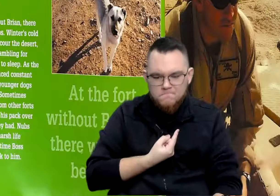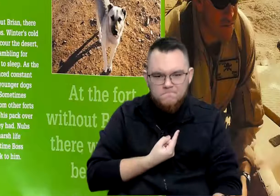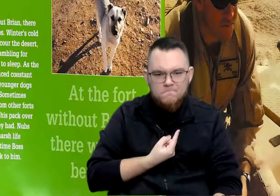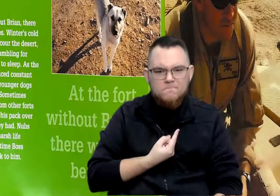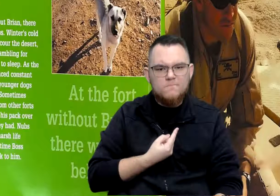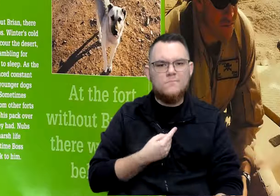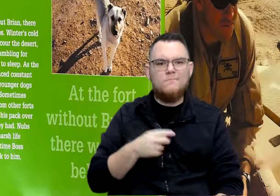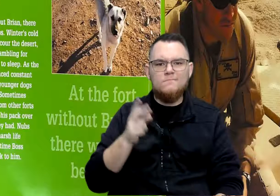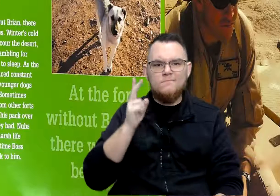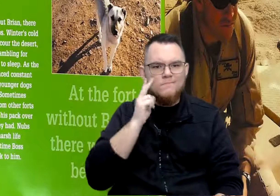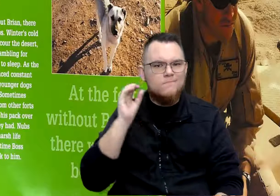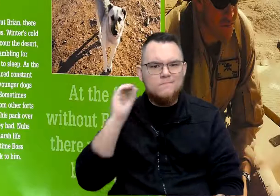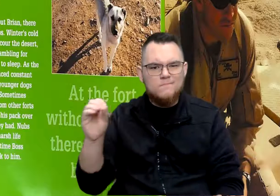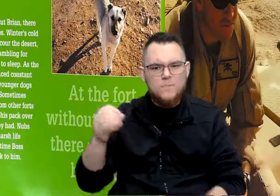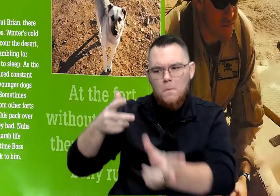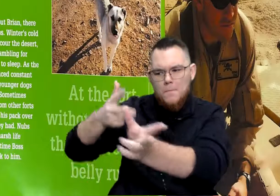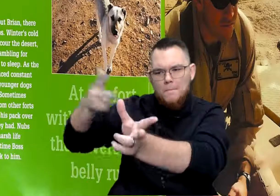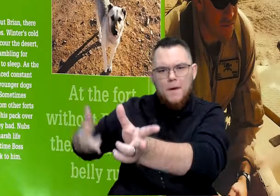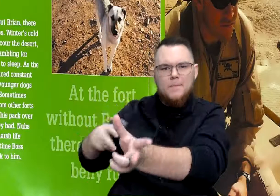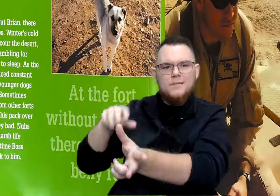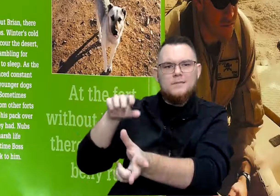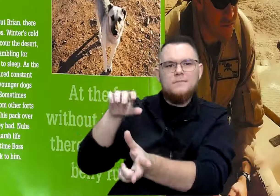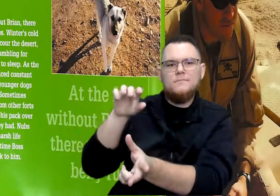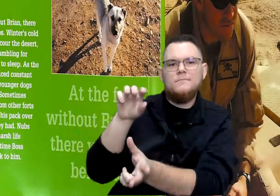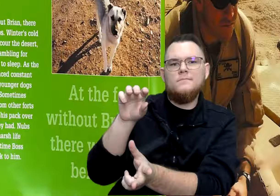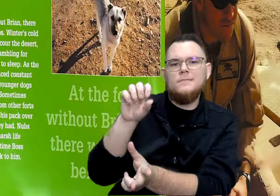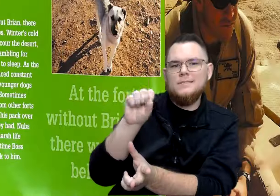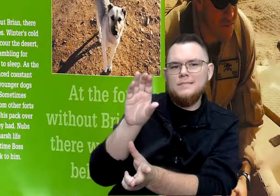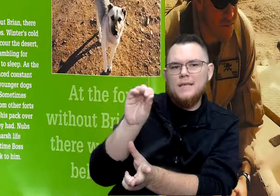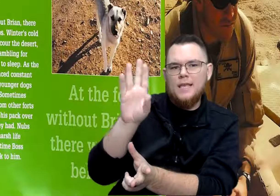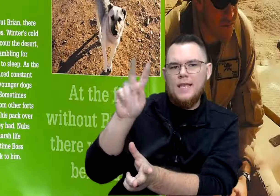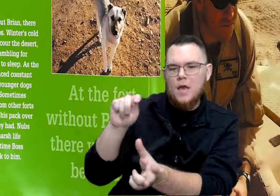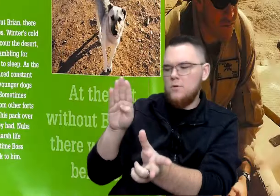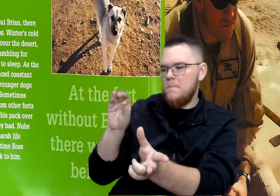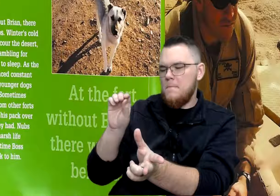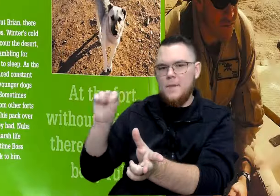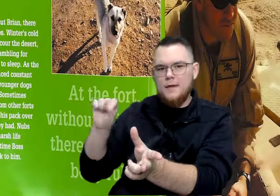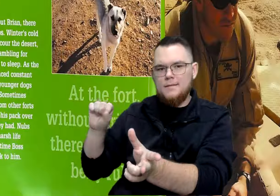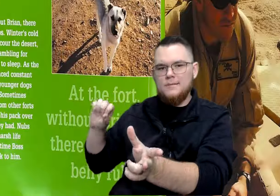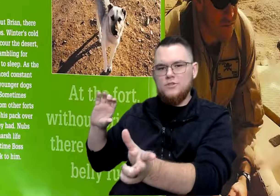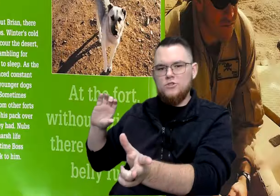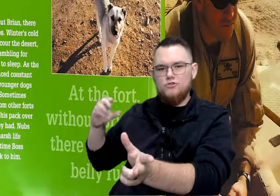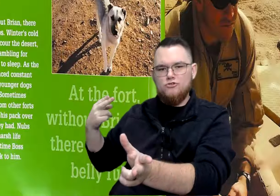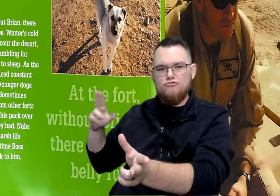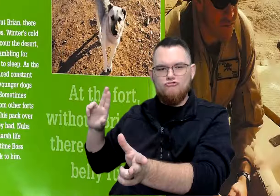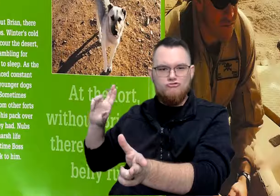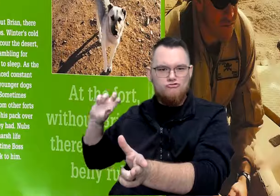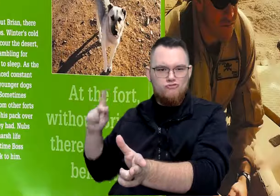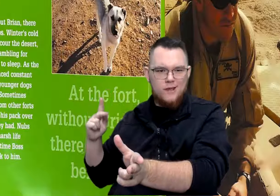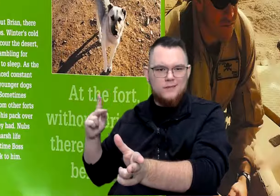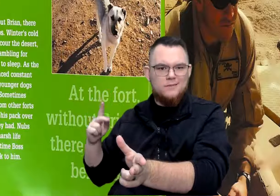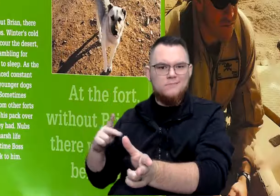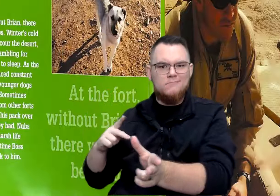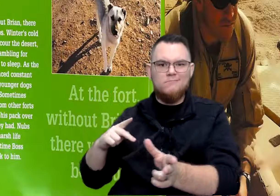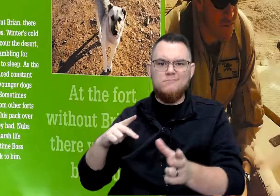Chuck. At the fort, without Brian, there were no belly rubs. Winter's cold winds began